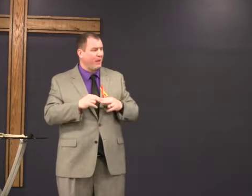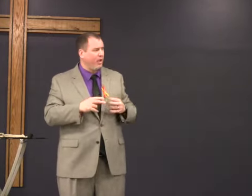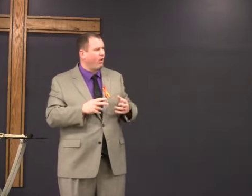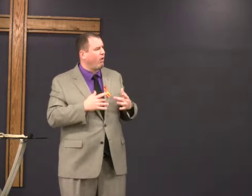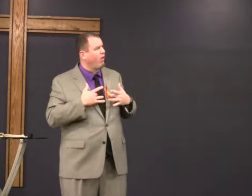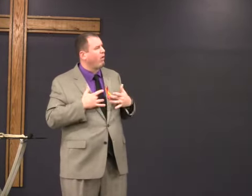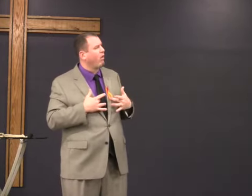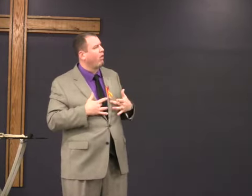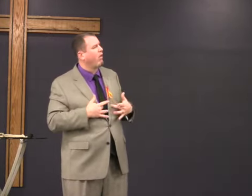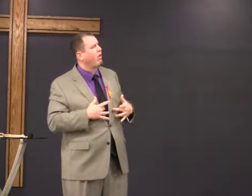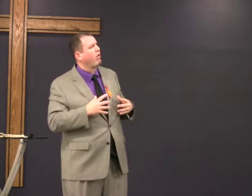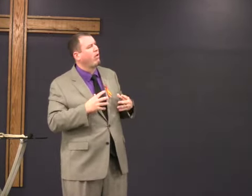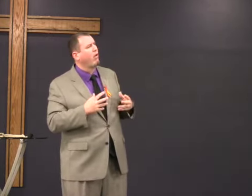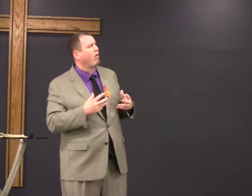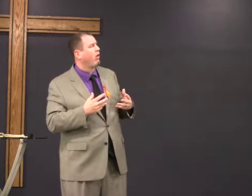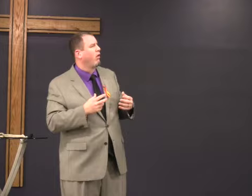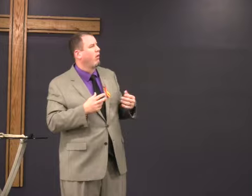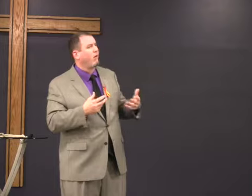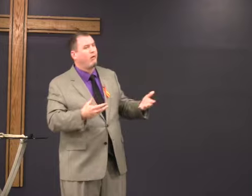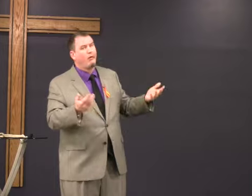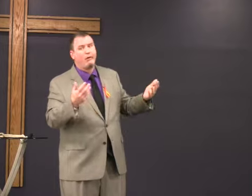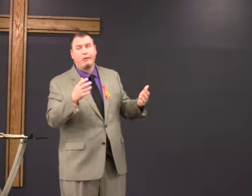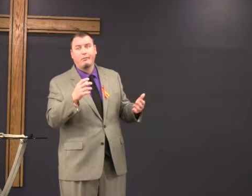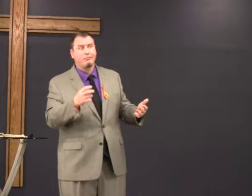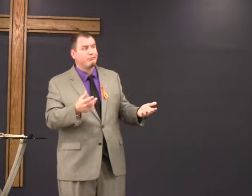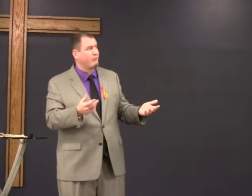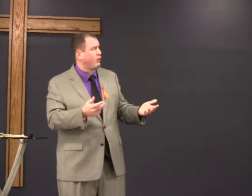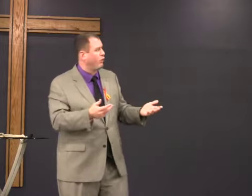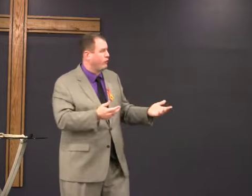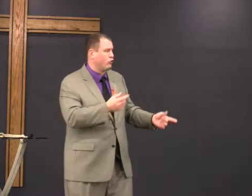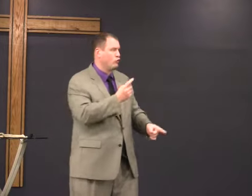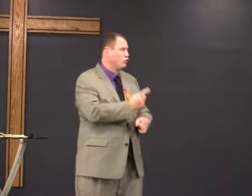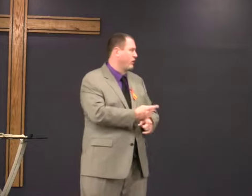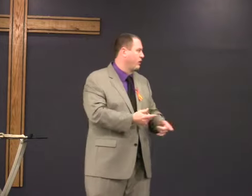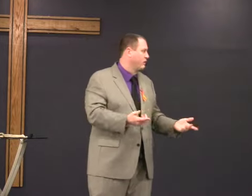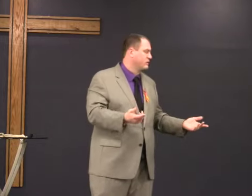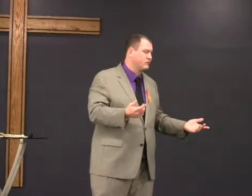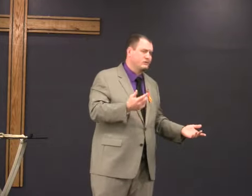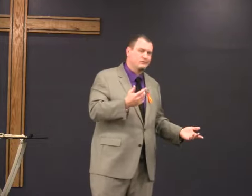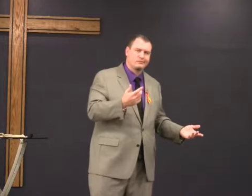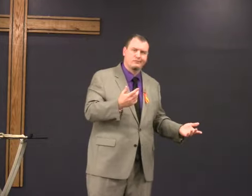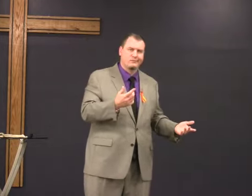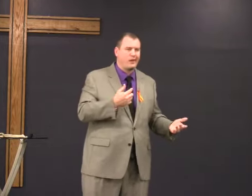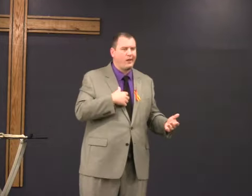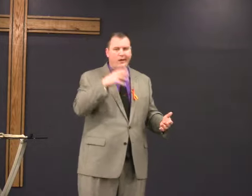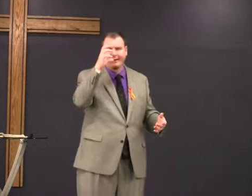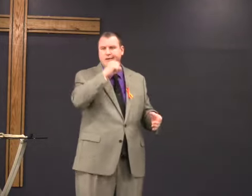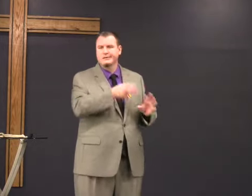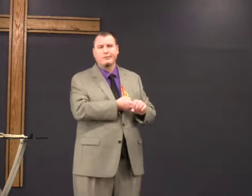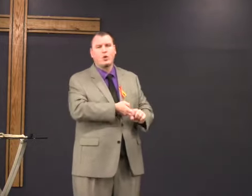I love Nehemiah's response here. He doesn't get discouraged and